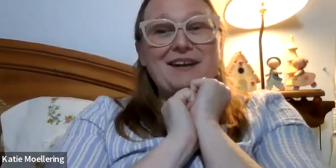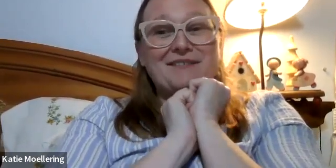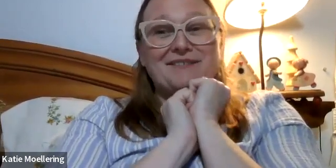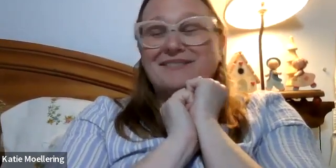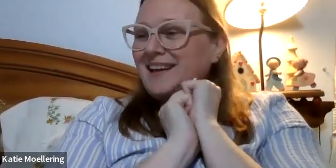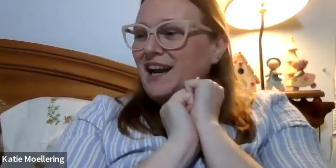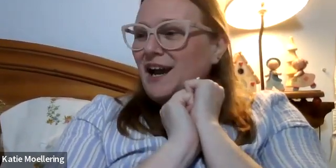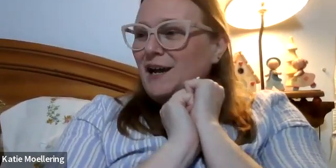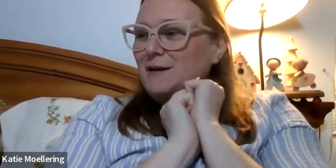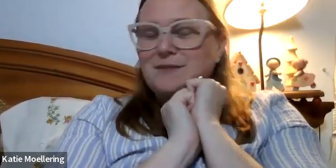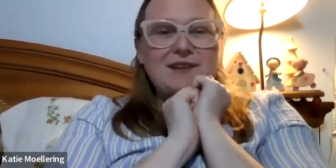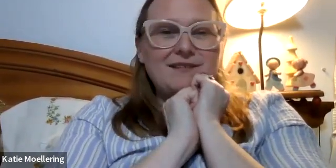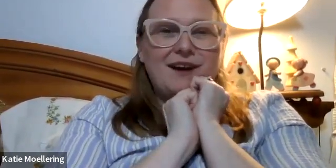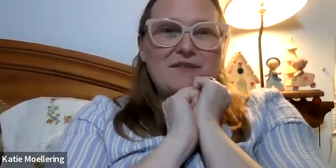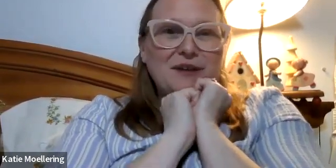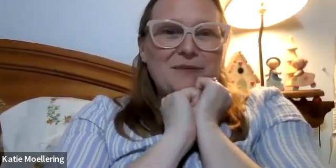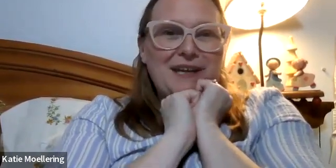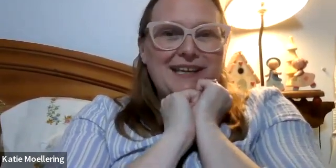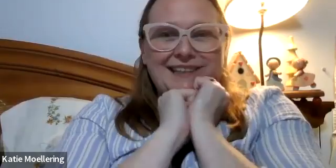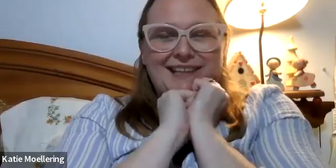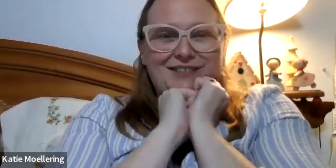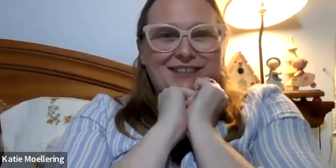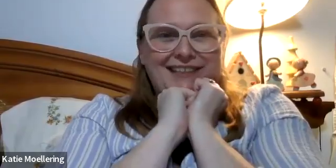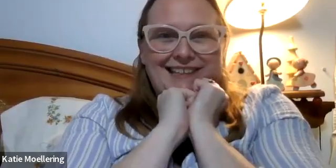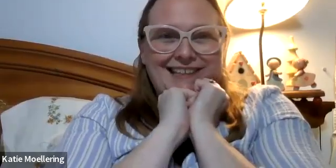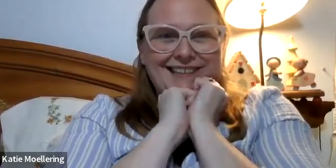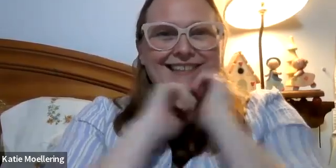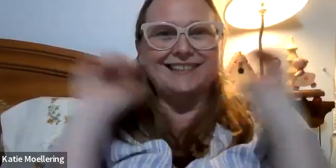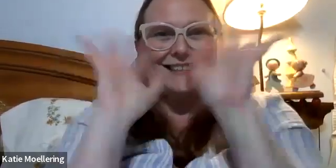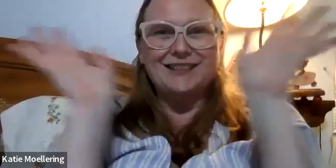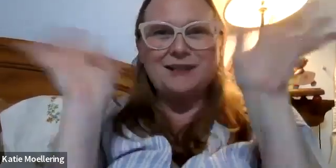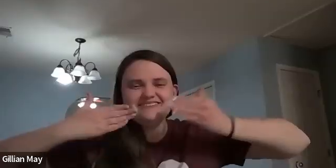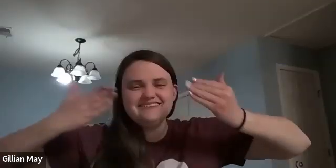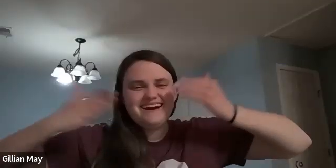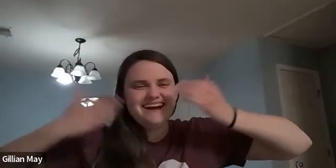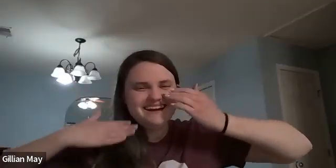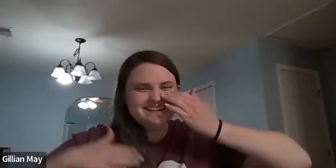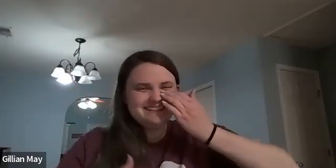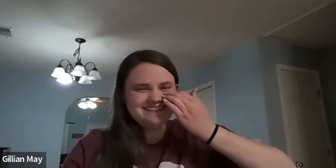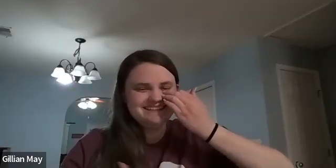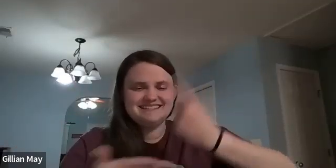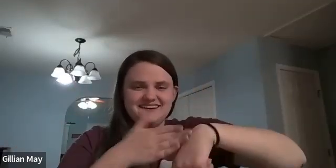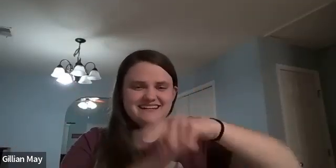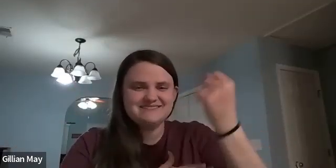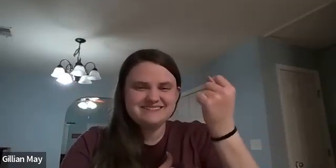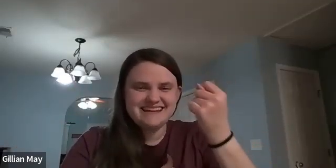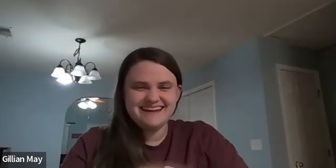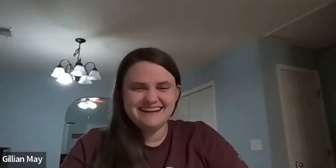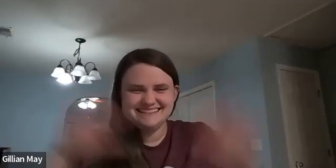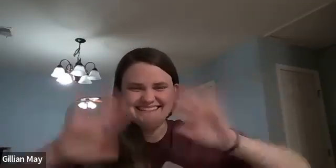out. So y'all have a great week. Thank you, Gillian. Thank you, you guys. Alrighty. Bye, Y'all next Janet. Tuesday.